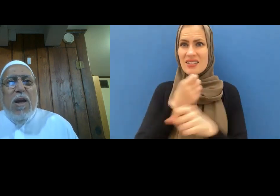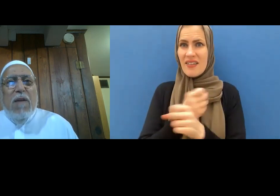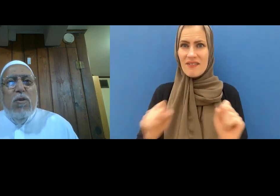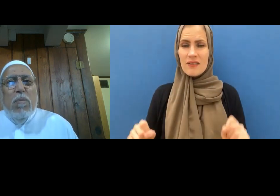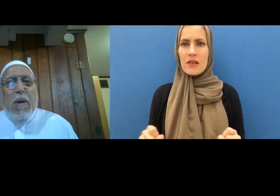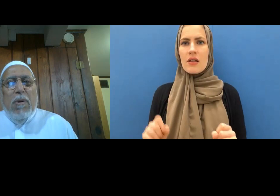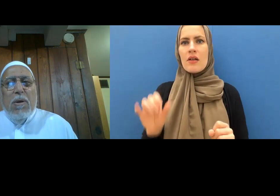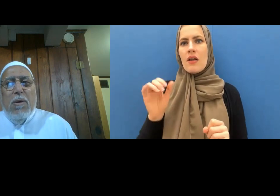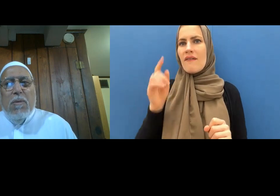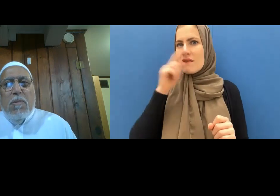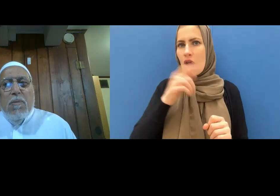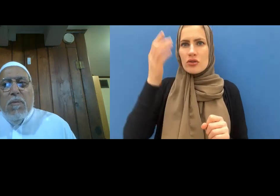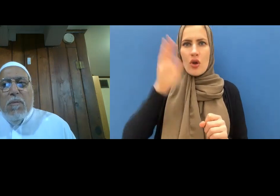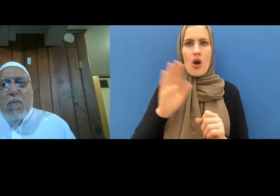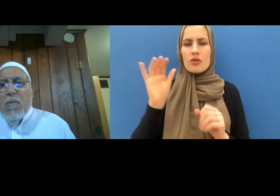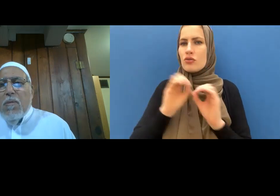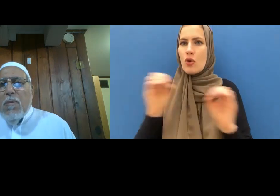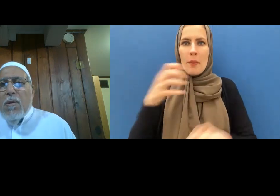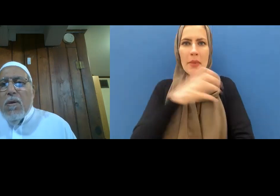why they have no power.